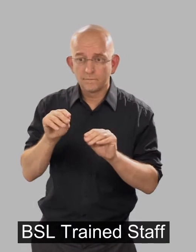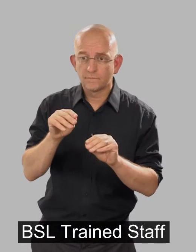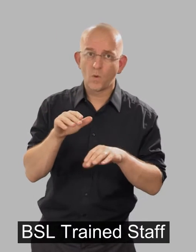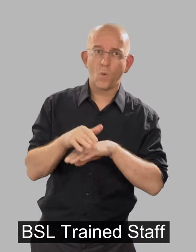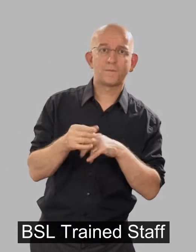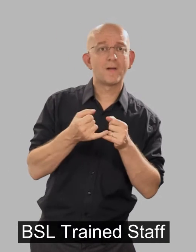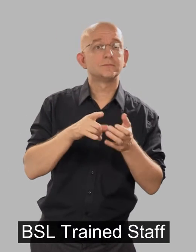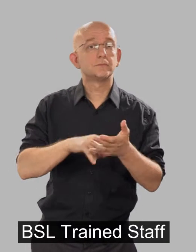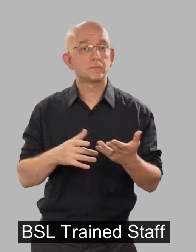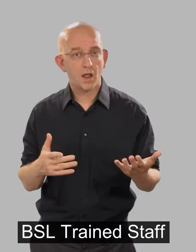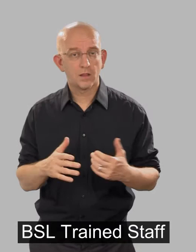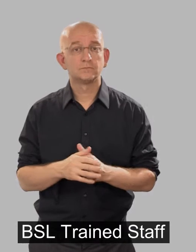BSL trained staff.